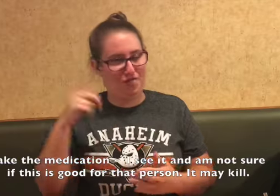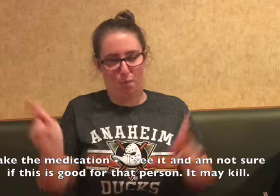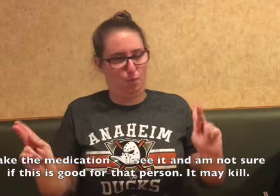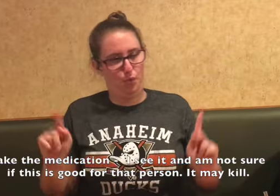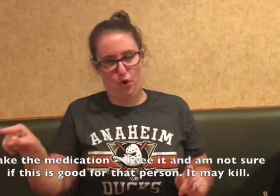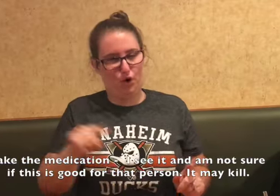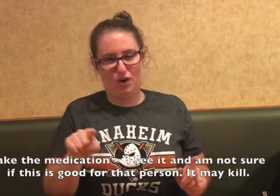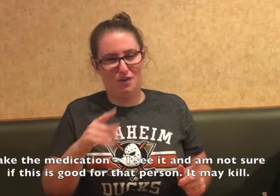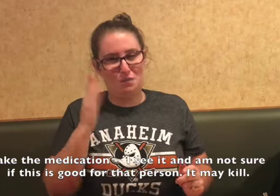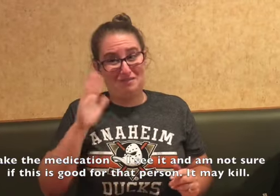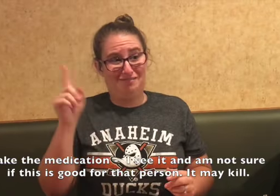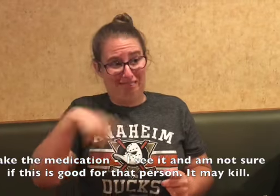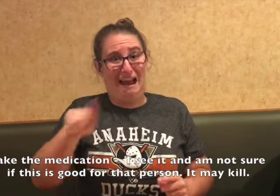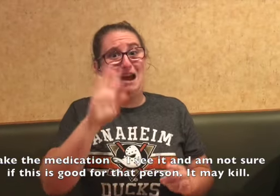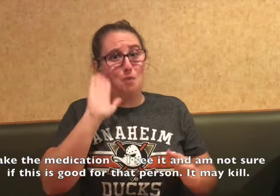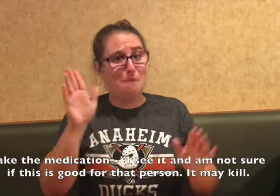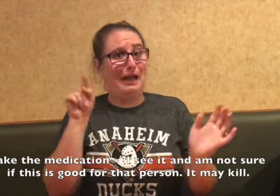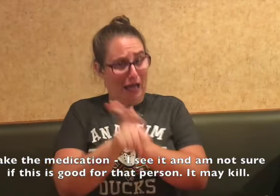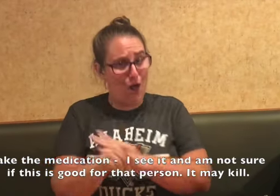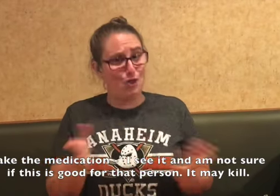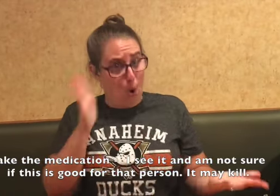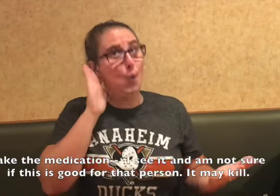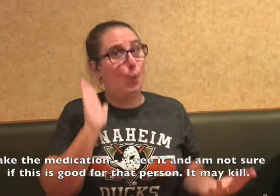person. It may kill.